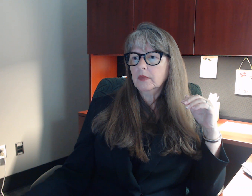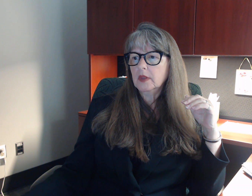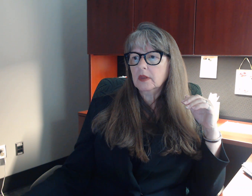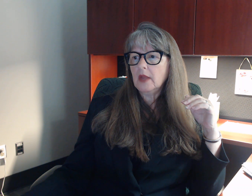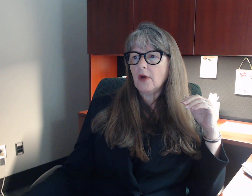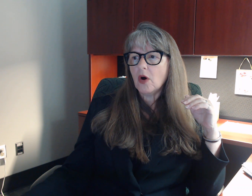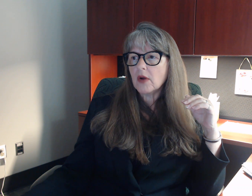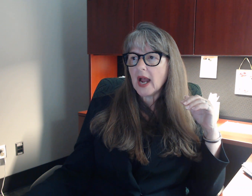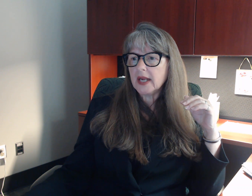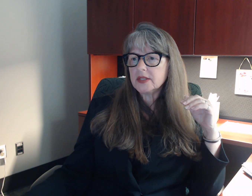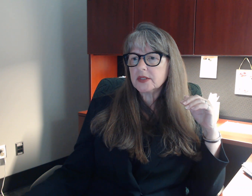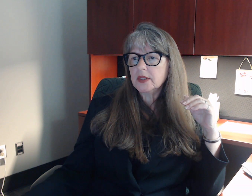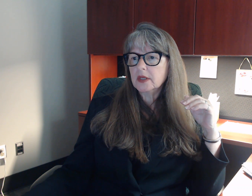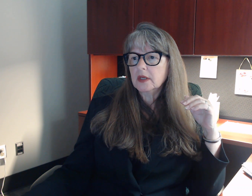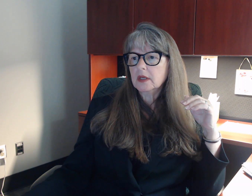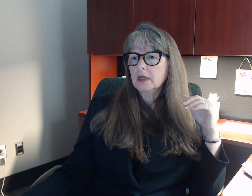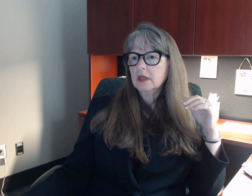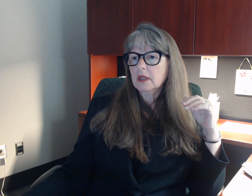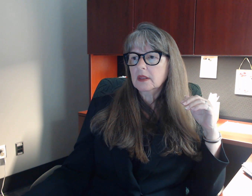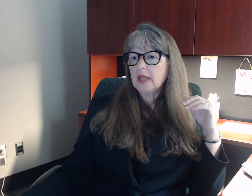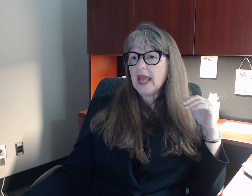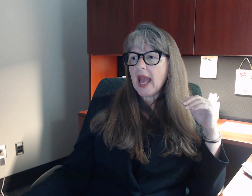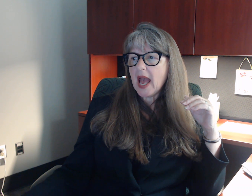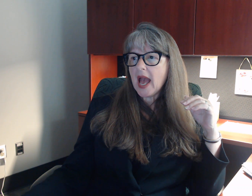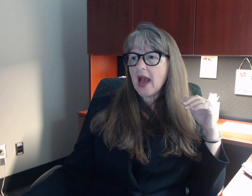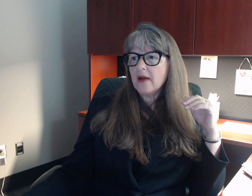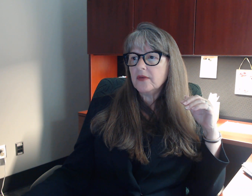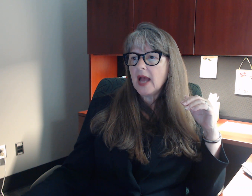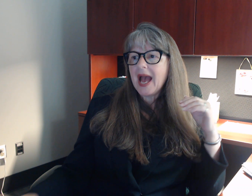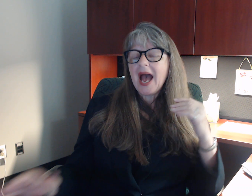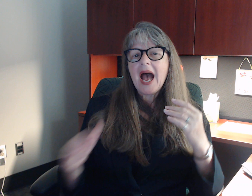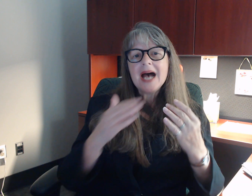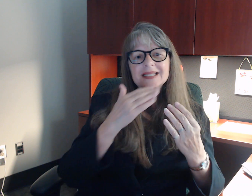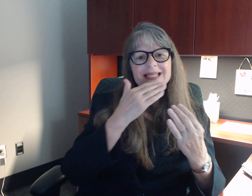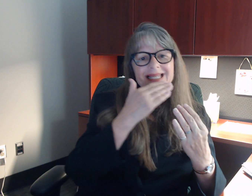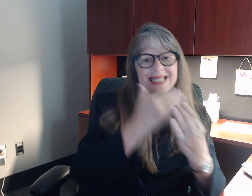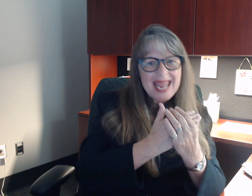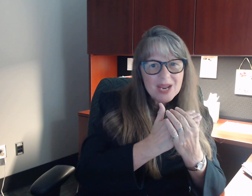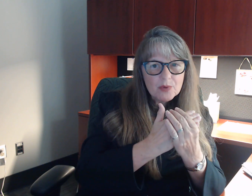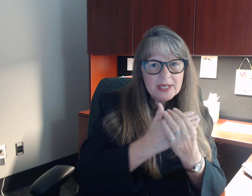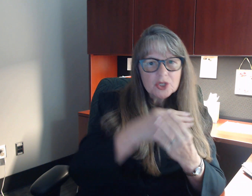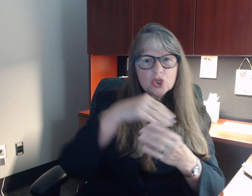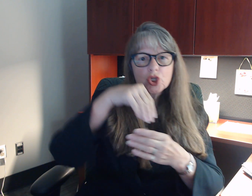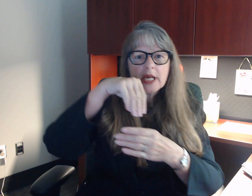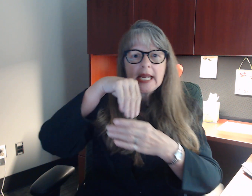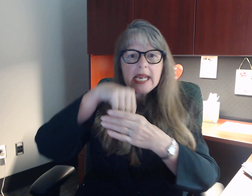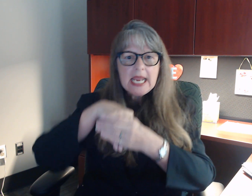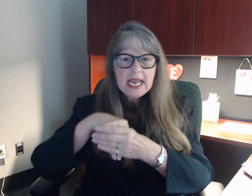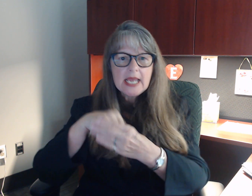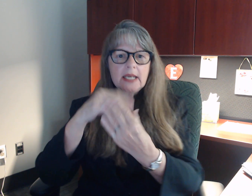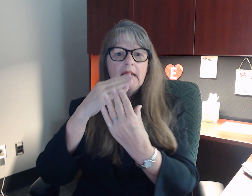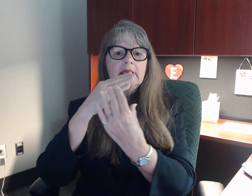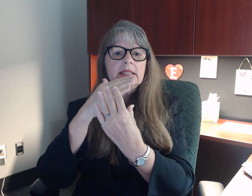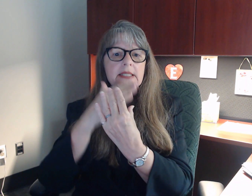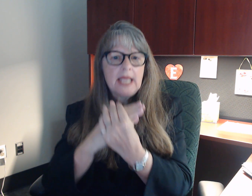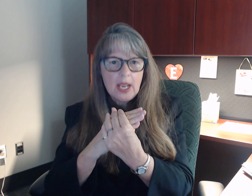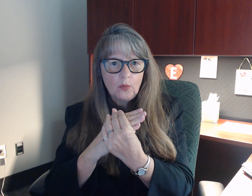they have all kinds. They have a sandwich in a